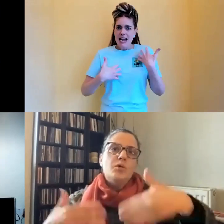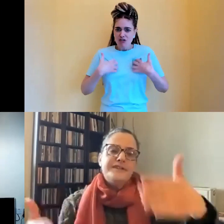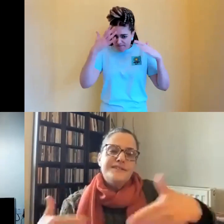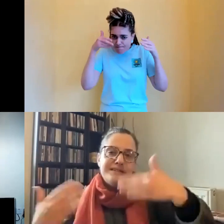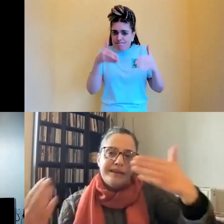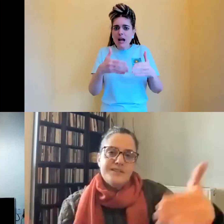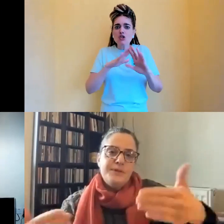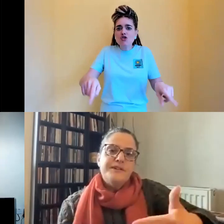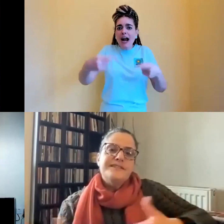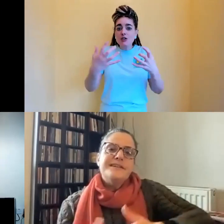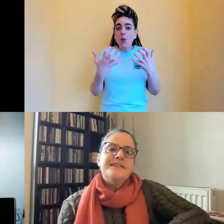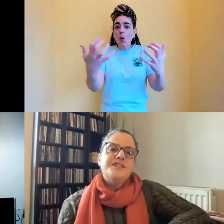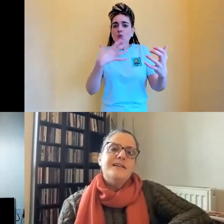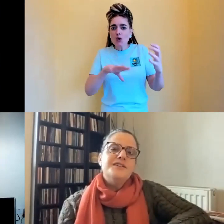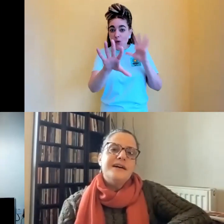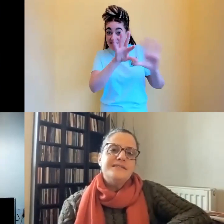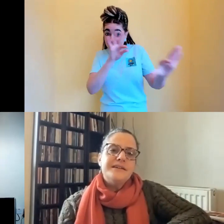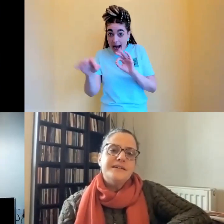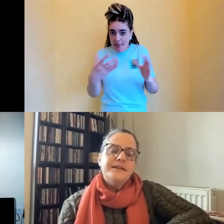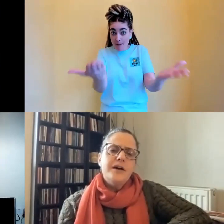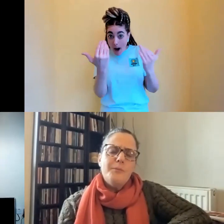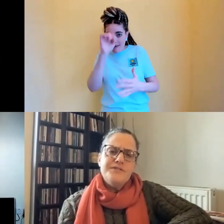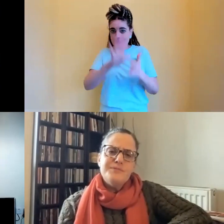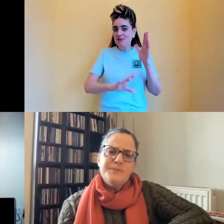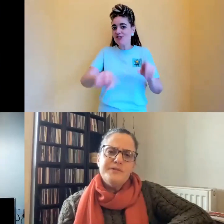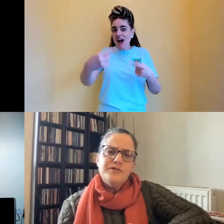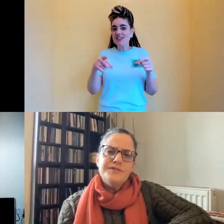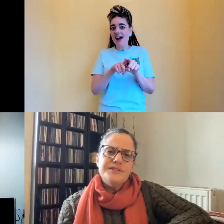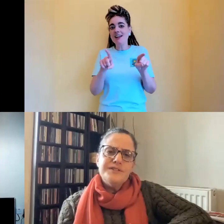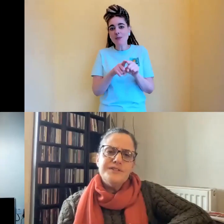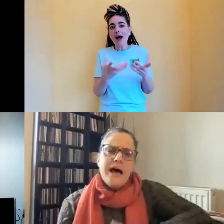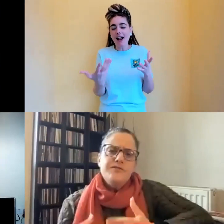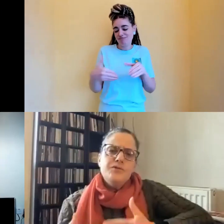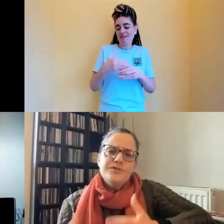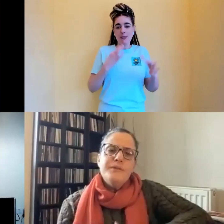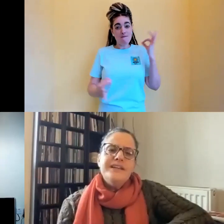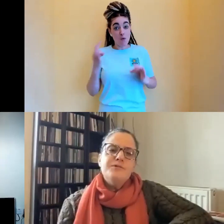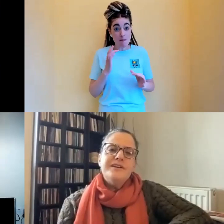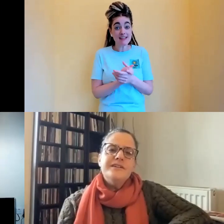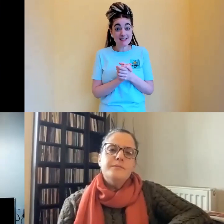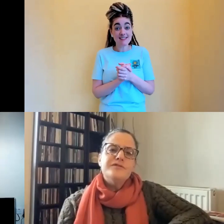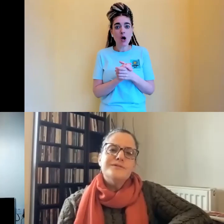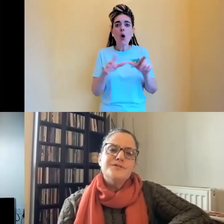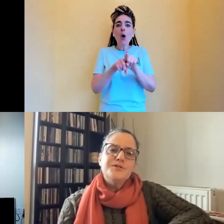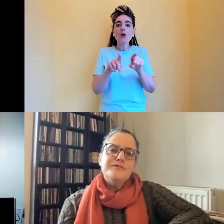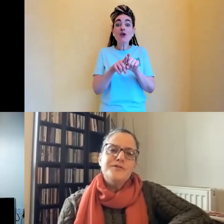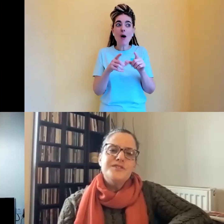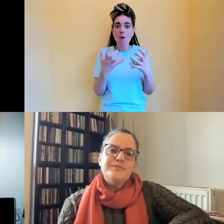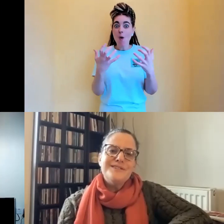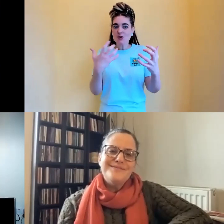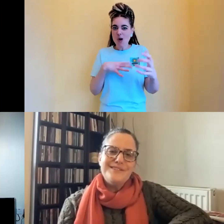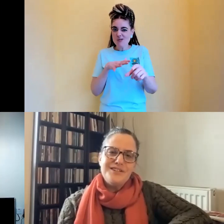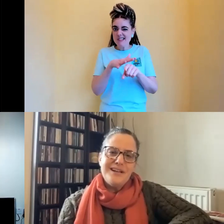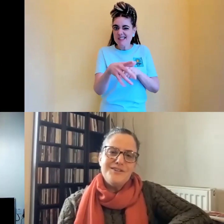the audience in experiencing that challenge as they come into my performances, and to also make them quite uncomfortable, to confront